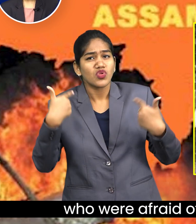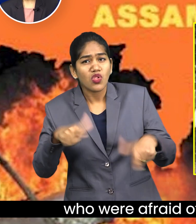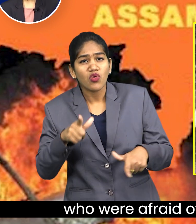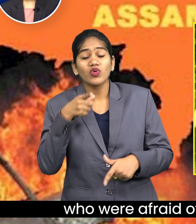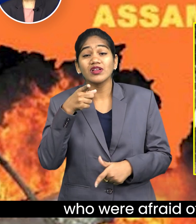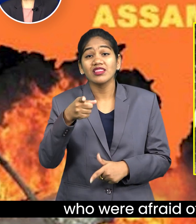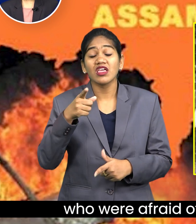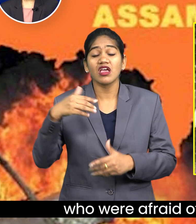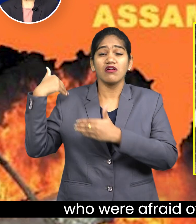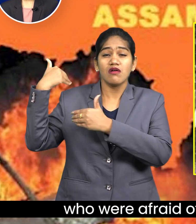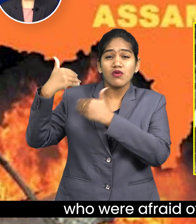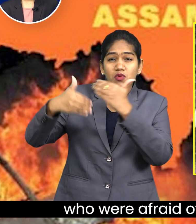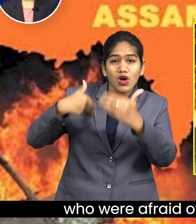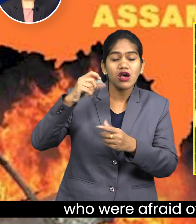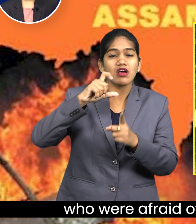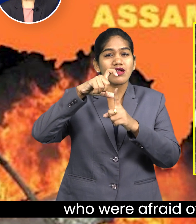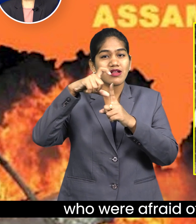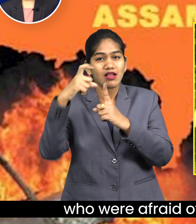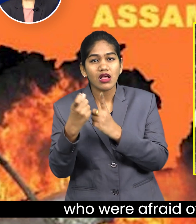cultural tradition.